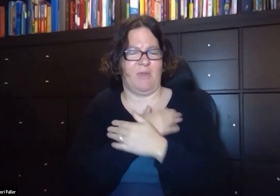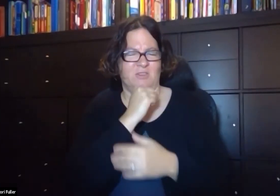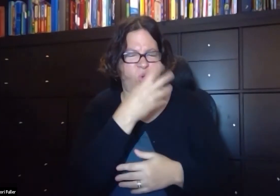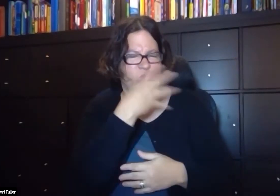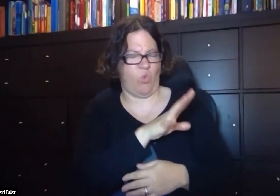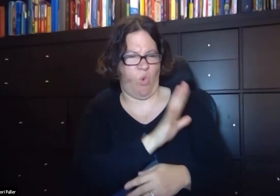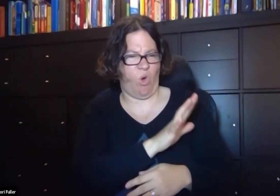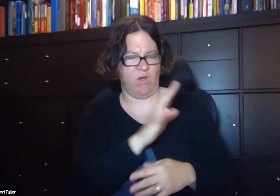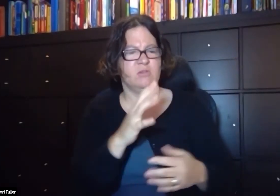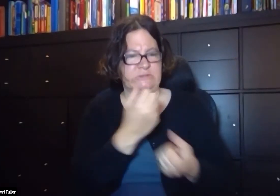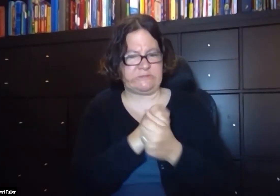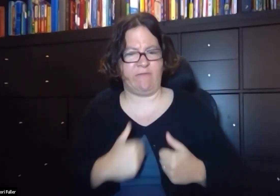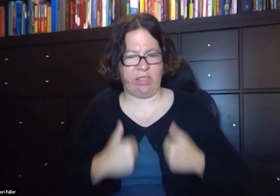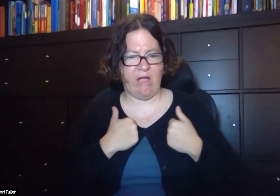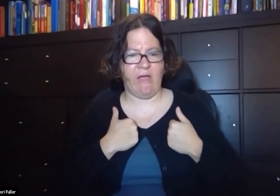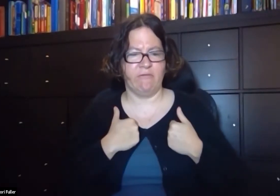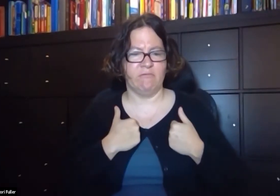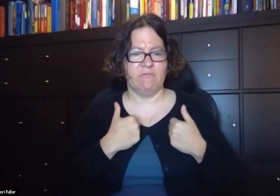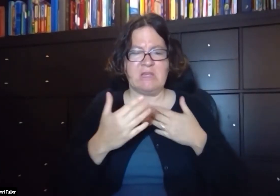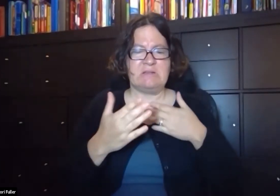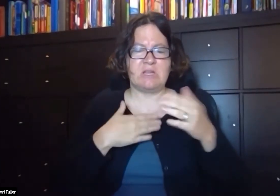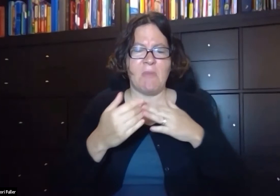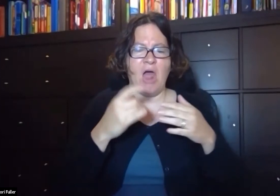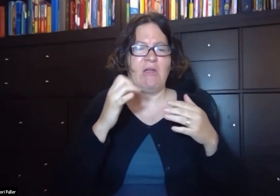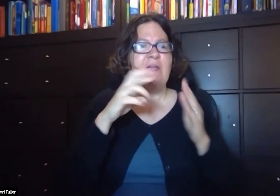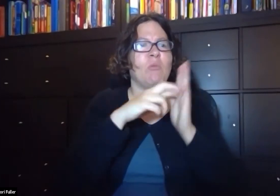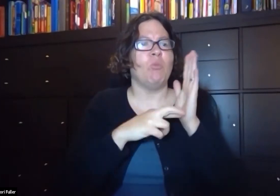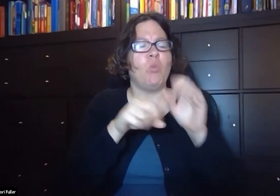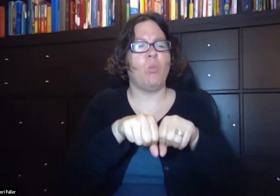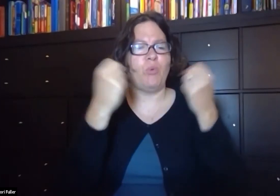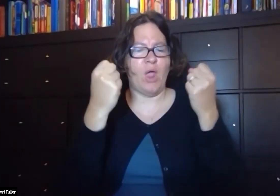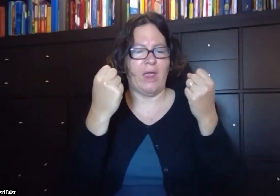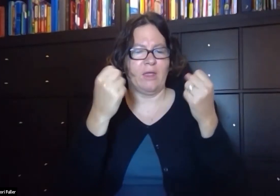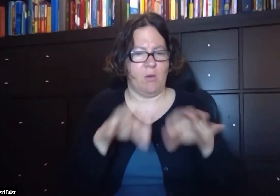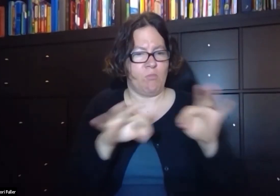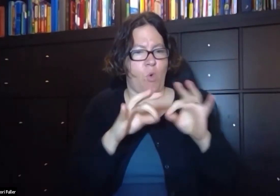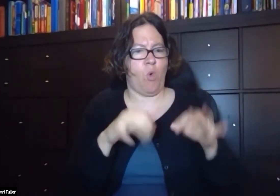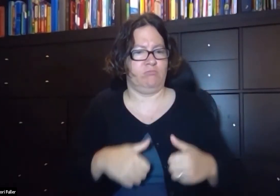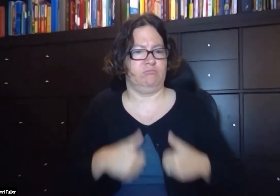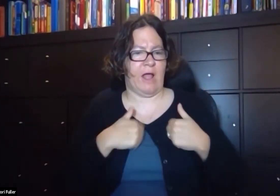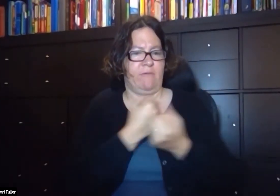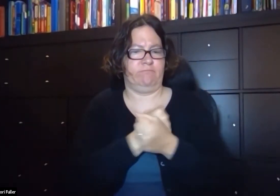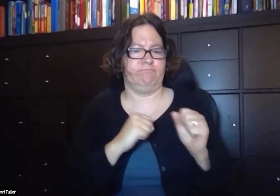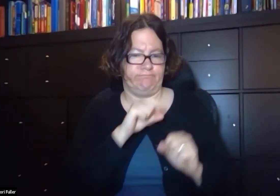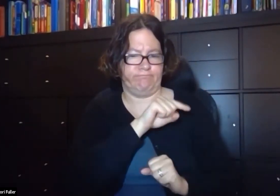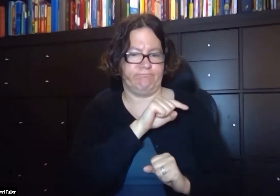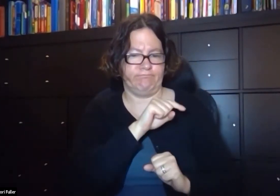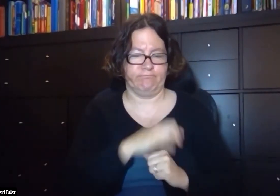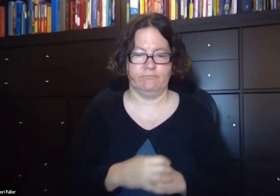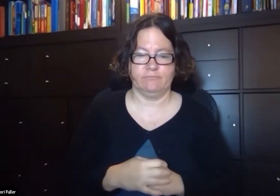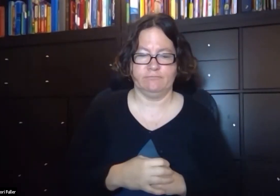to save life or to harm life? And of course, the answer would be to save life.